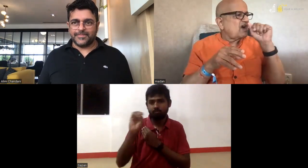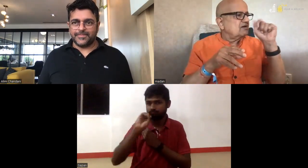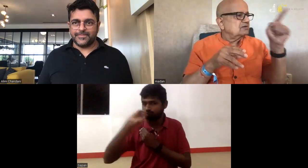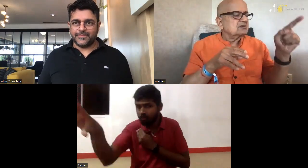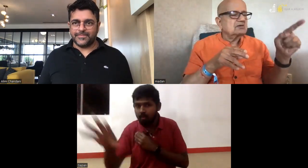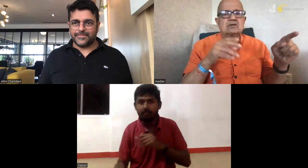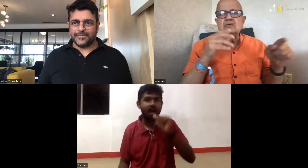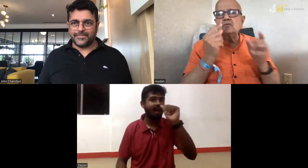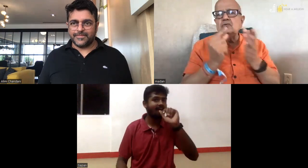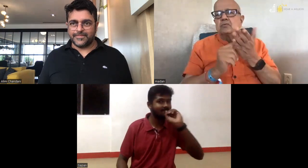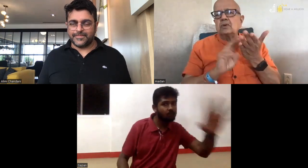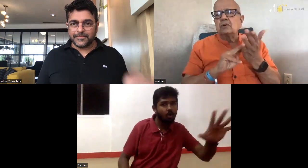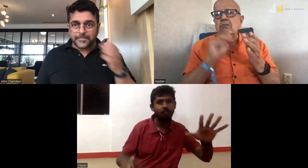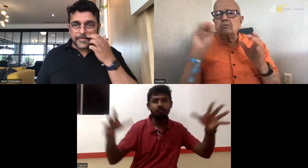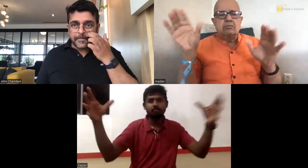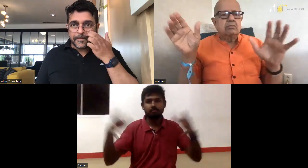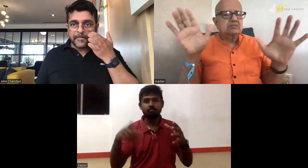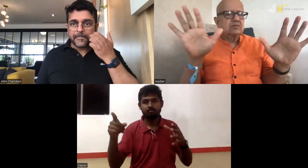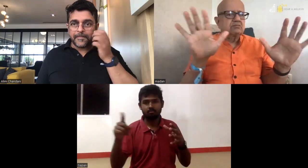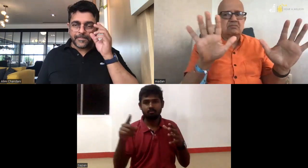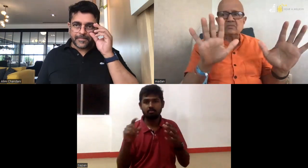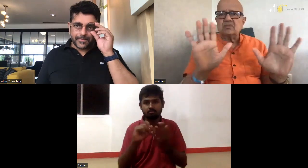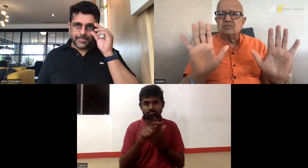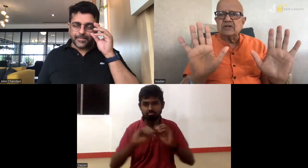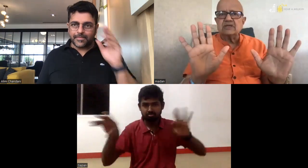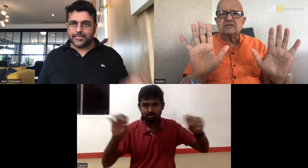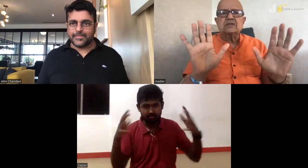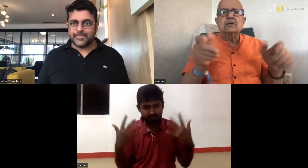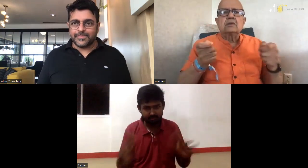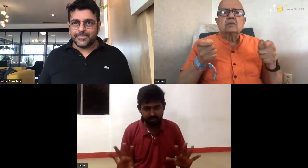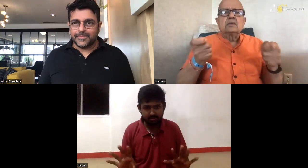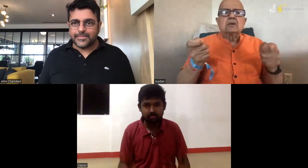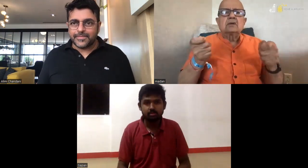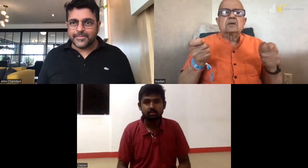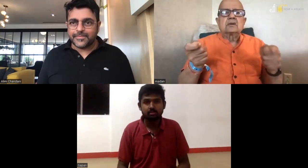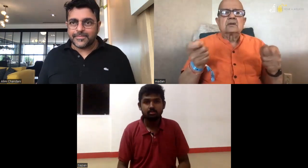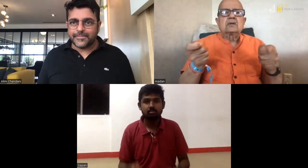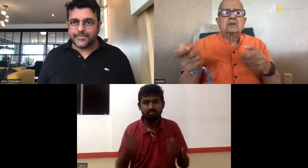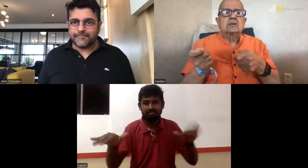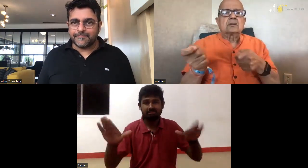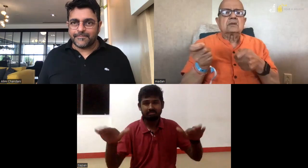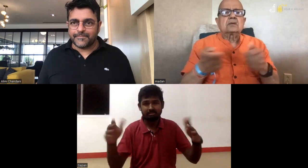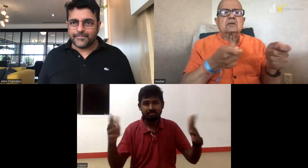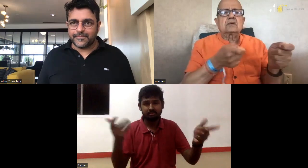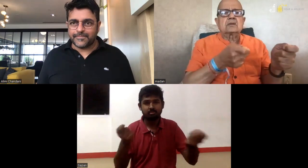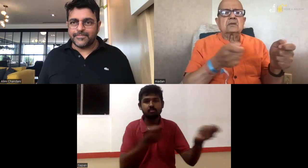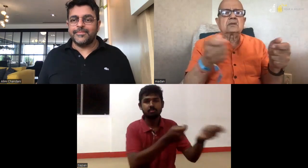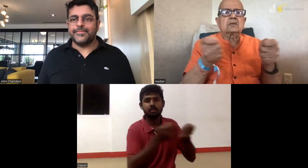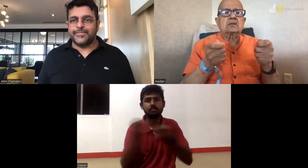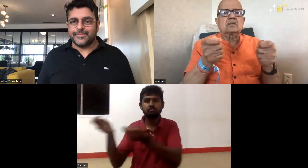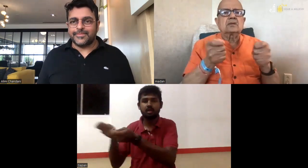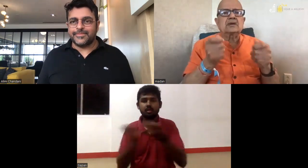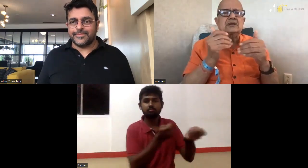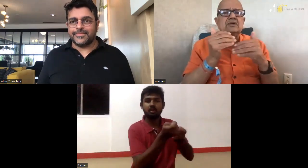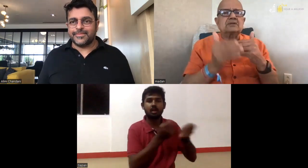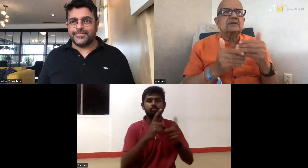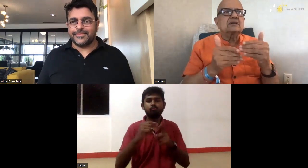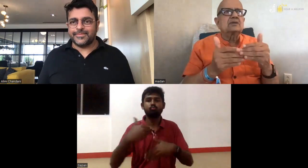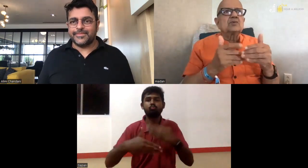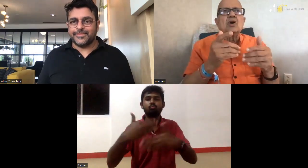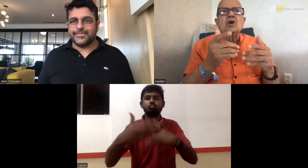Yes, so it's a good idea. I know there are a lot of deaf people who actually want to come together and want to discuss.